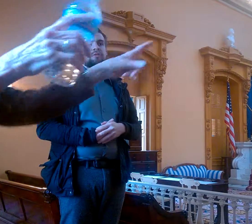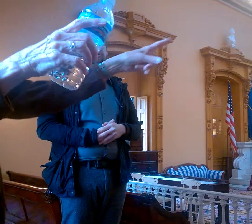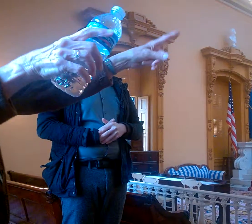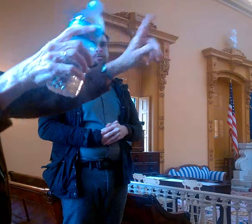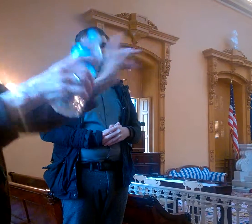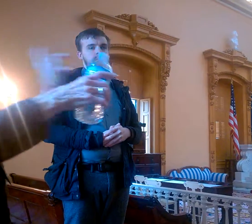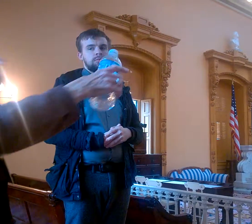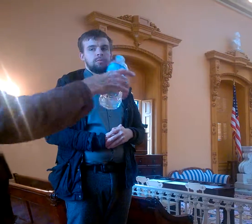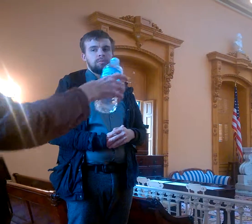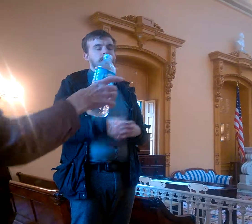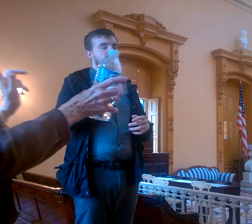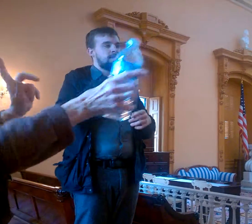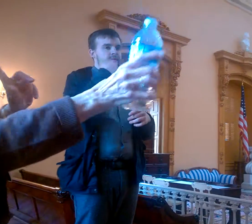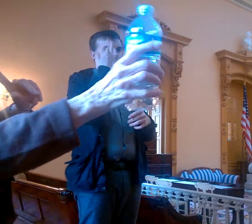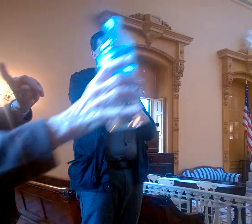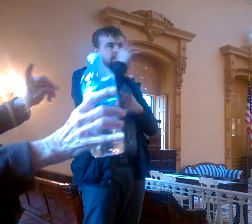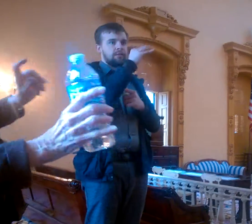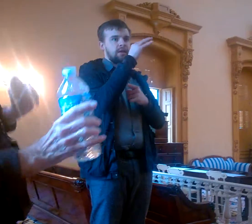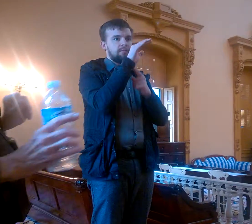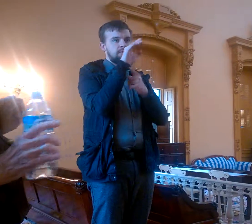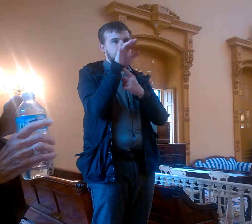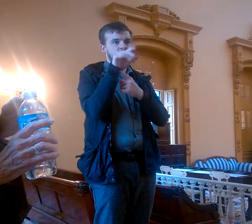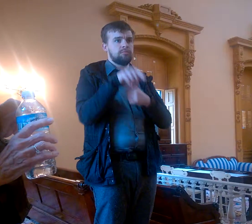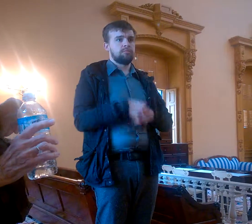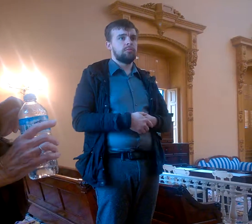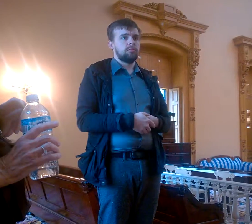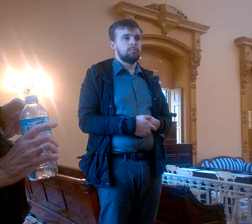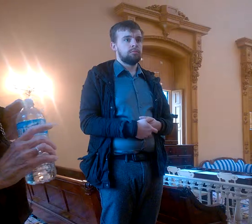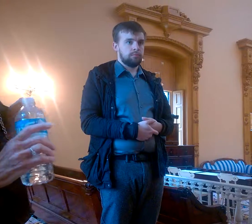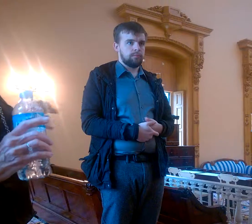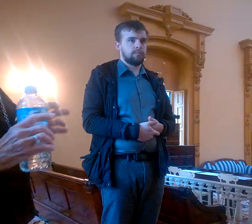So that's why all the cameras are.